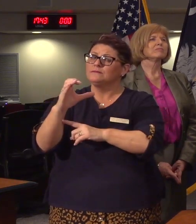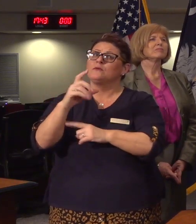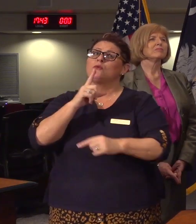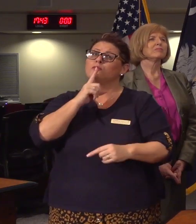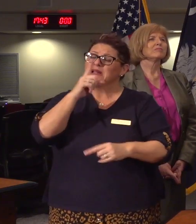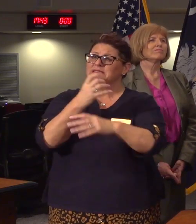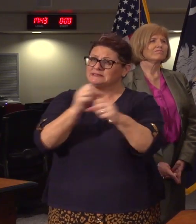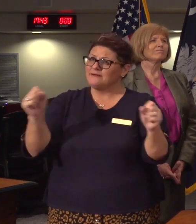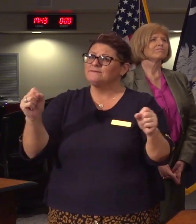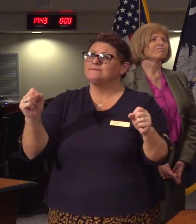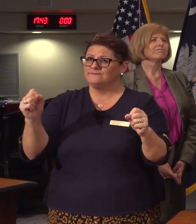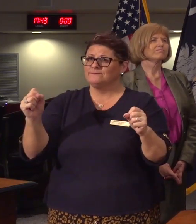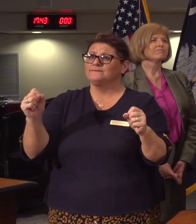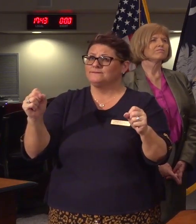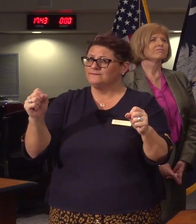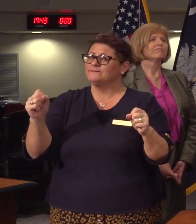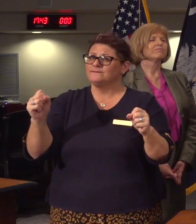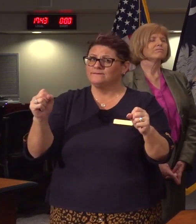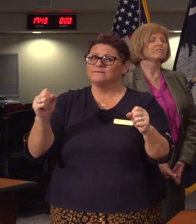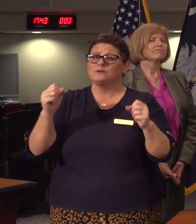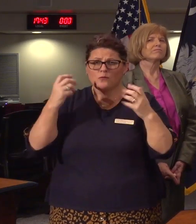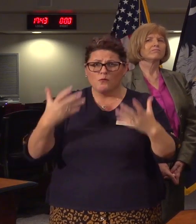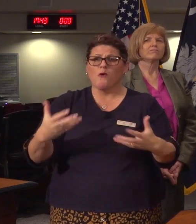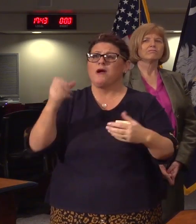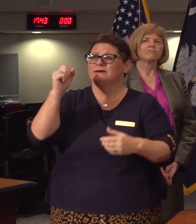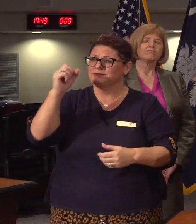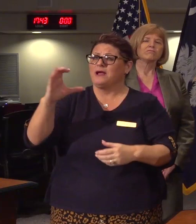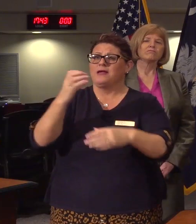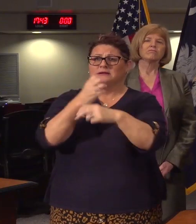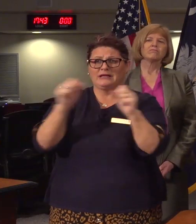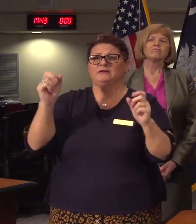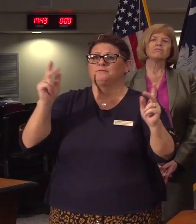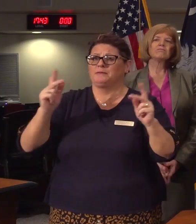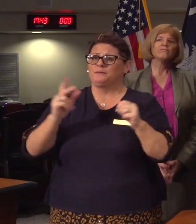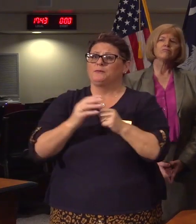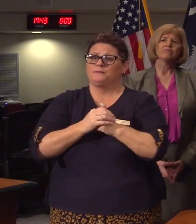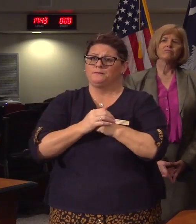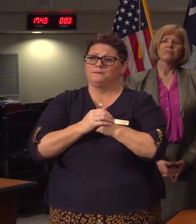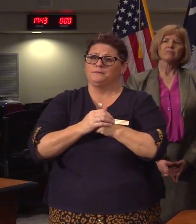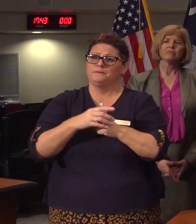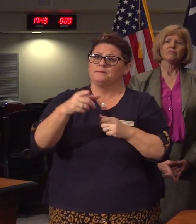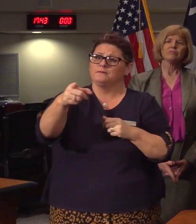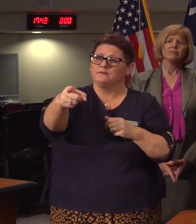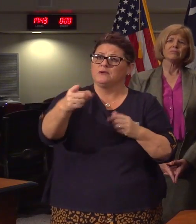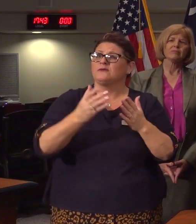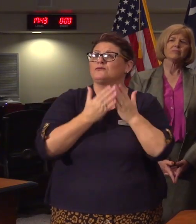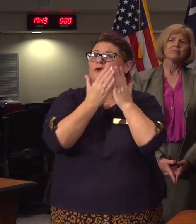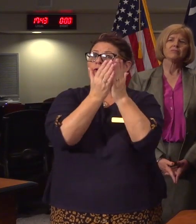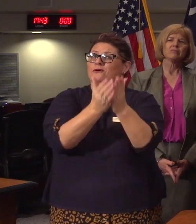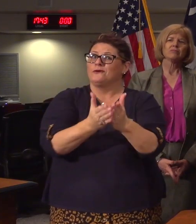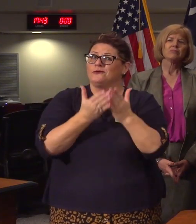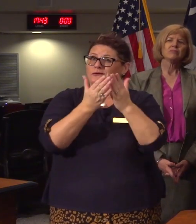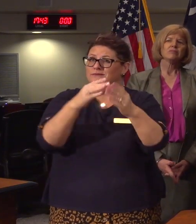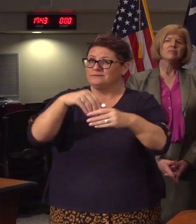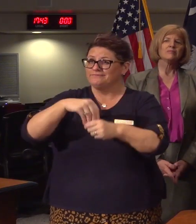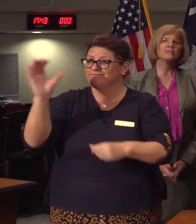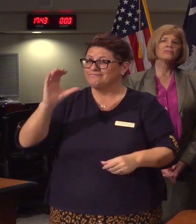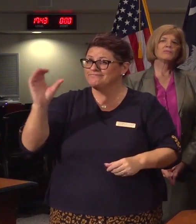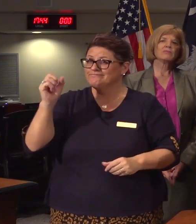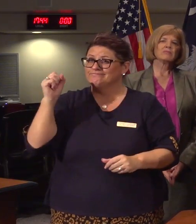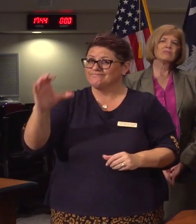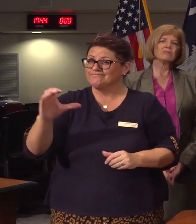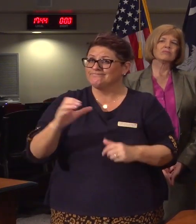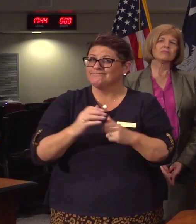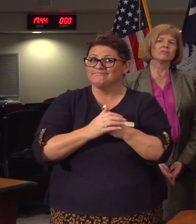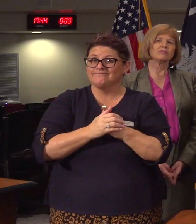as safe as possible in all capacities. Yes, Down ma'am. in Charleston, they're concerned about the cruise ships. Are any plans to